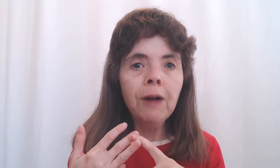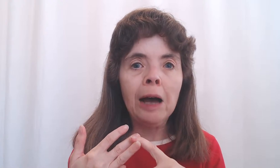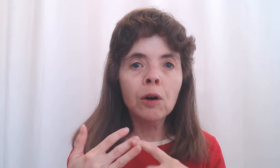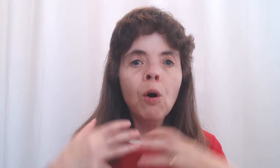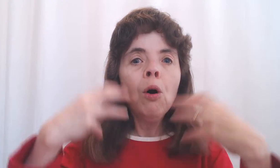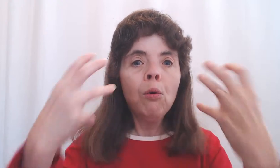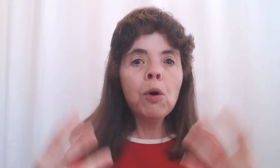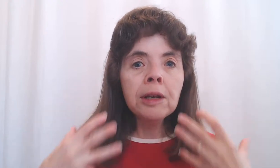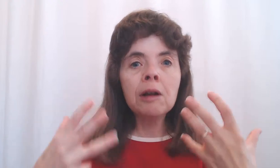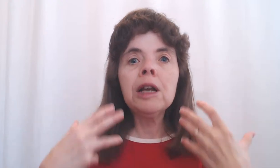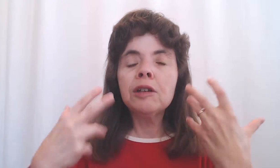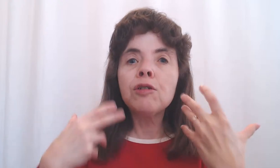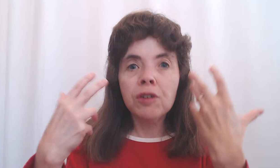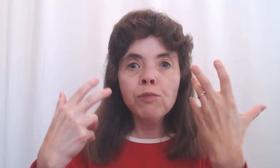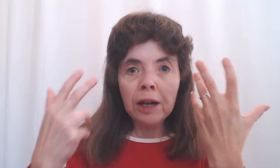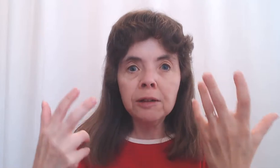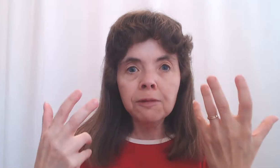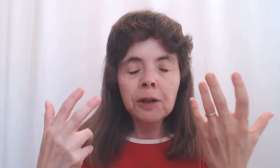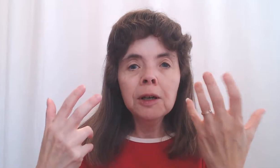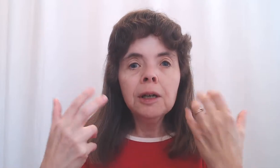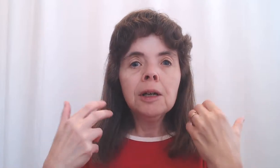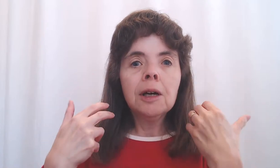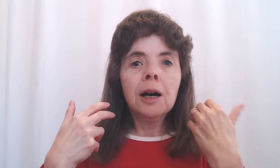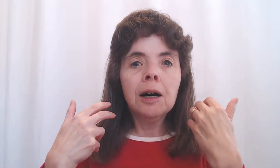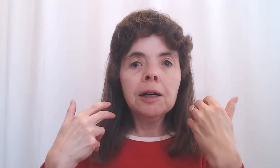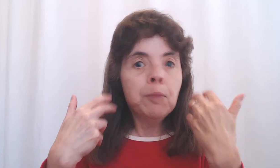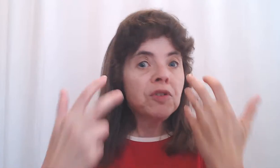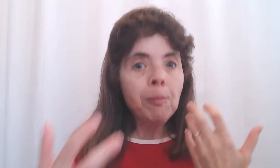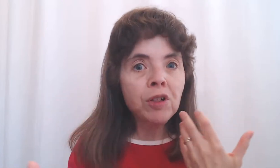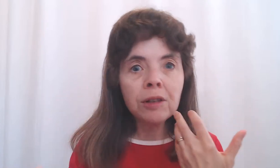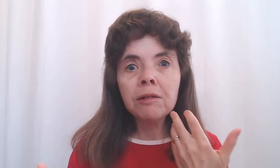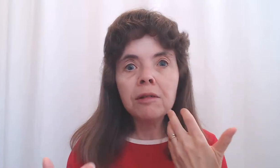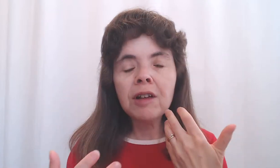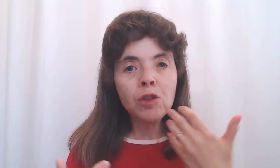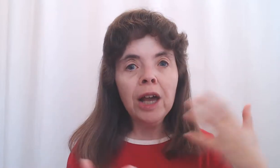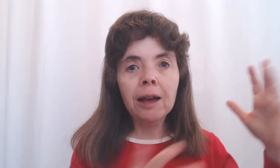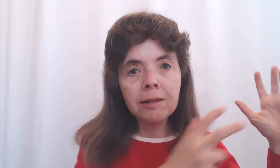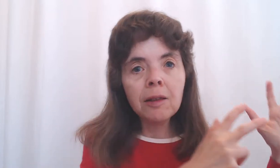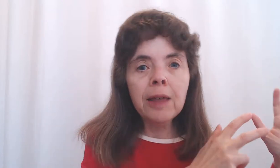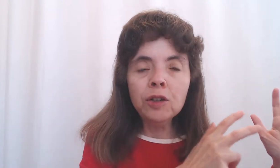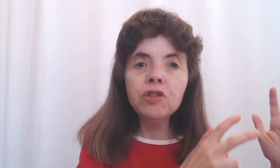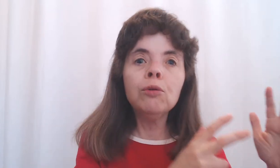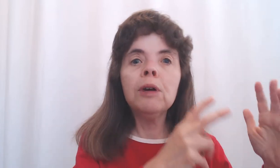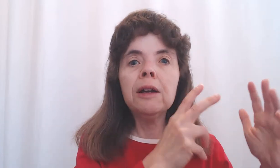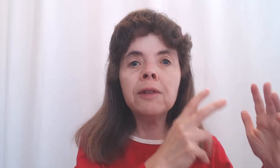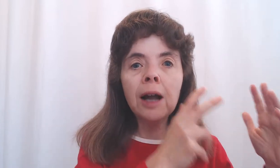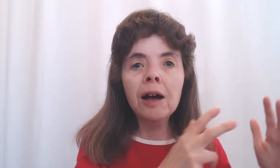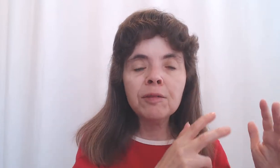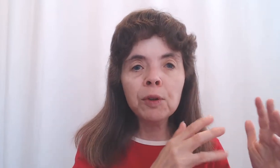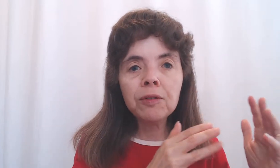follow ordinary intersubjective perception, such as they do in the Gospels.